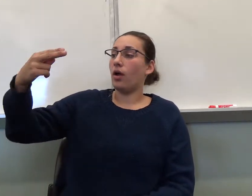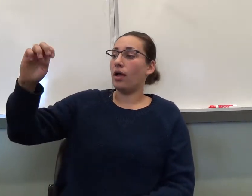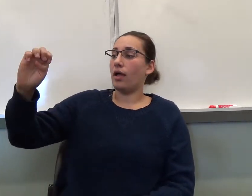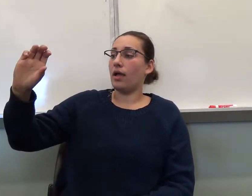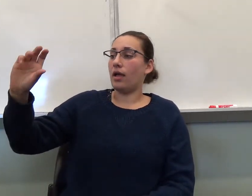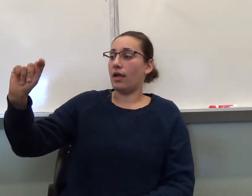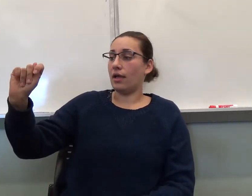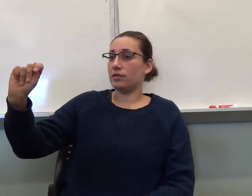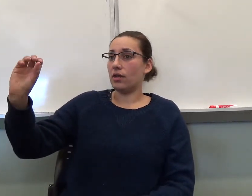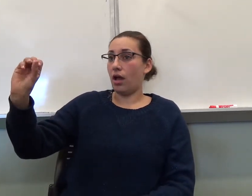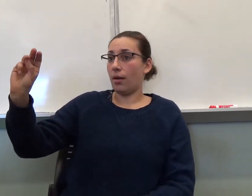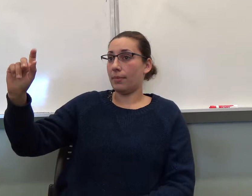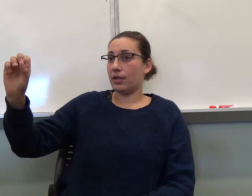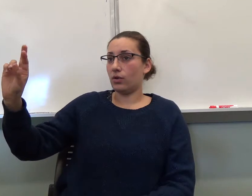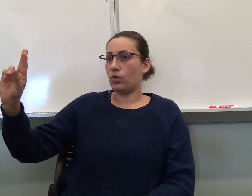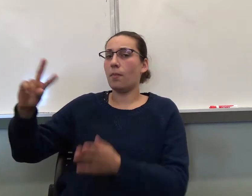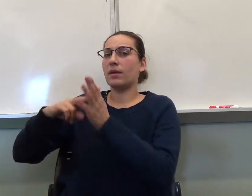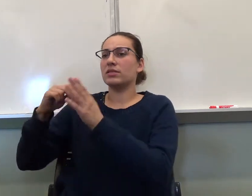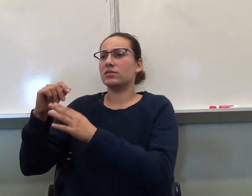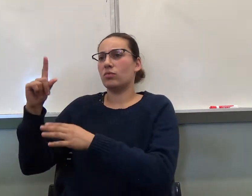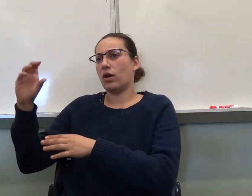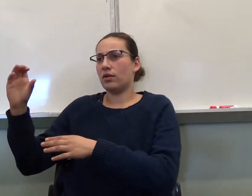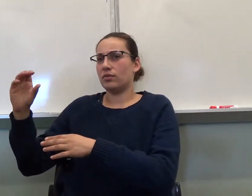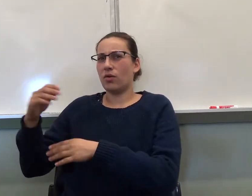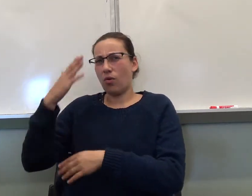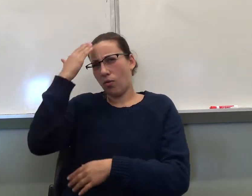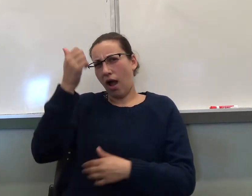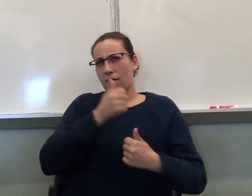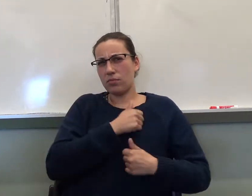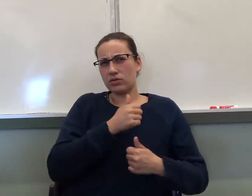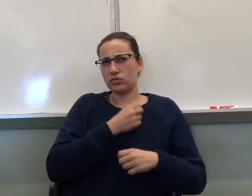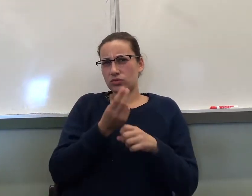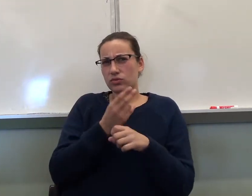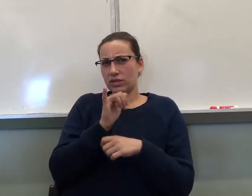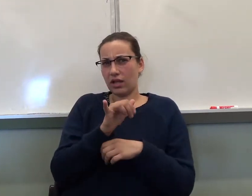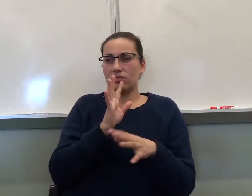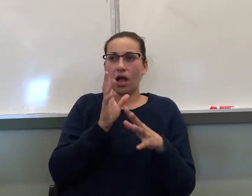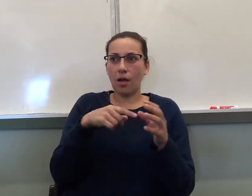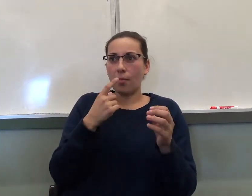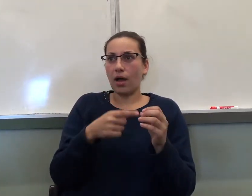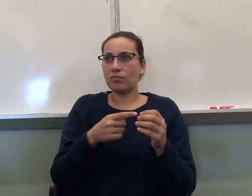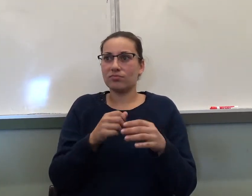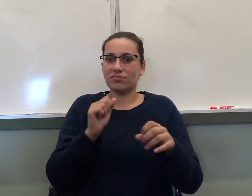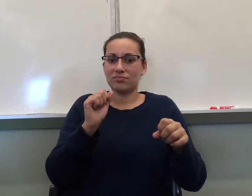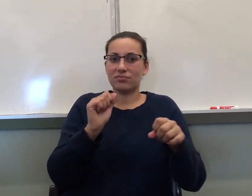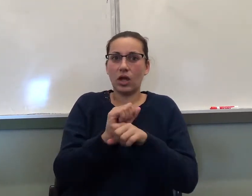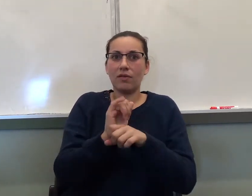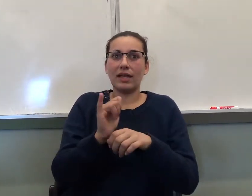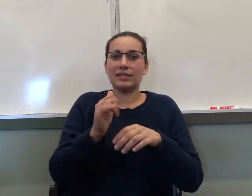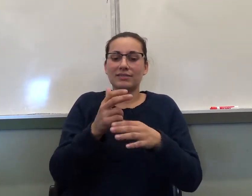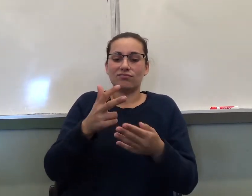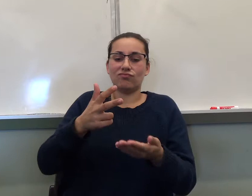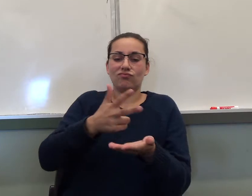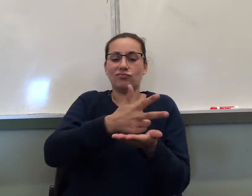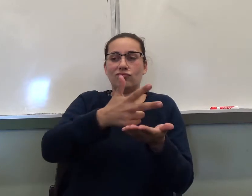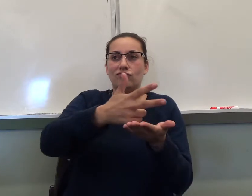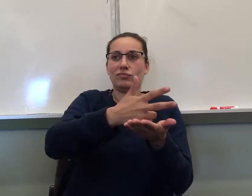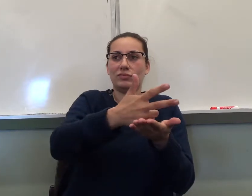the military use that? Because they're talking about field operations, right? Yeah. And they want these tanks to move forward 100 meters,